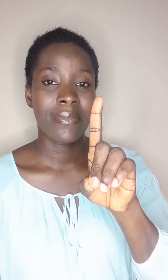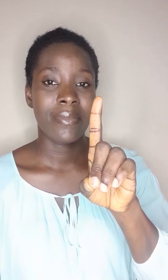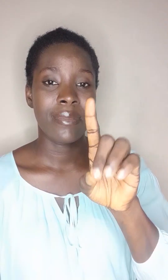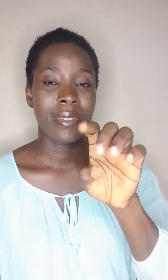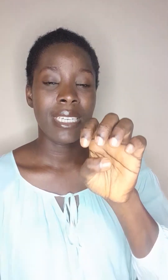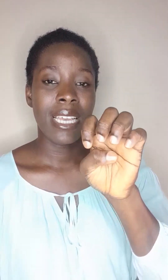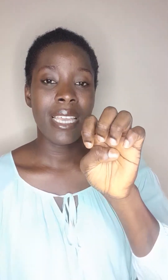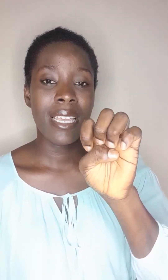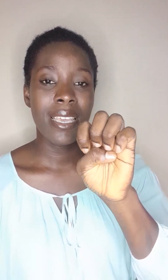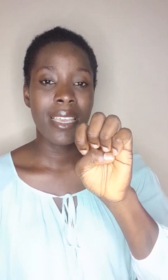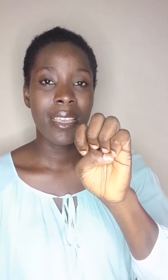E,